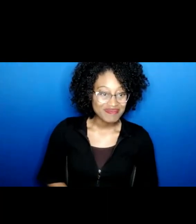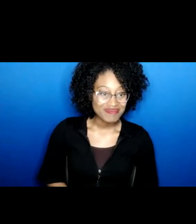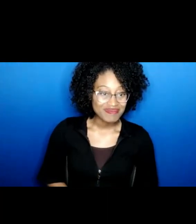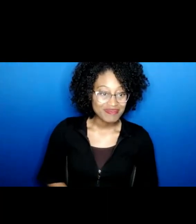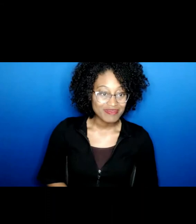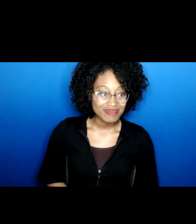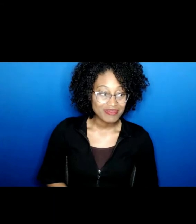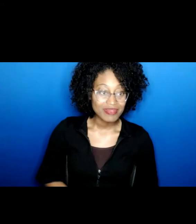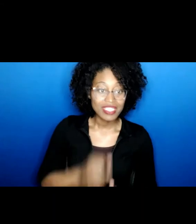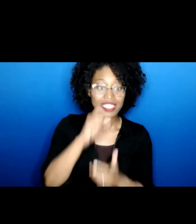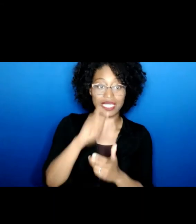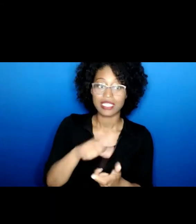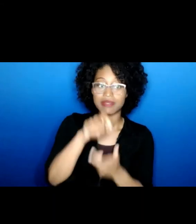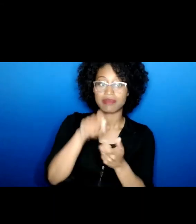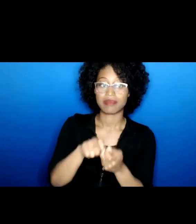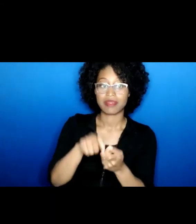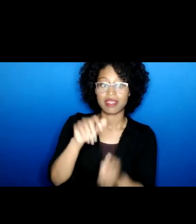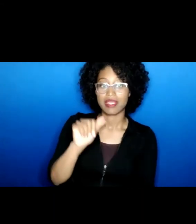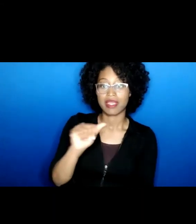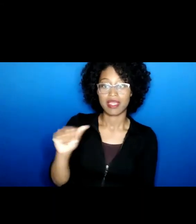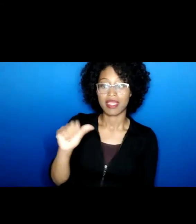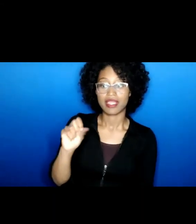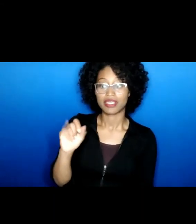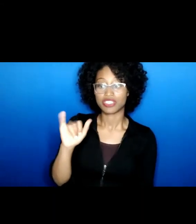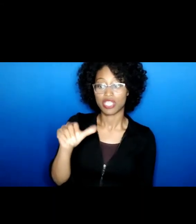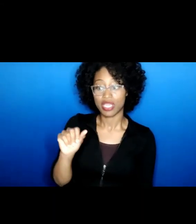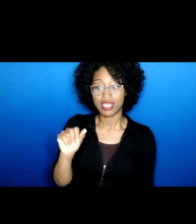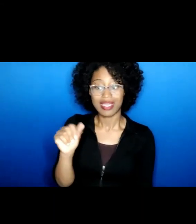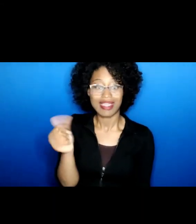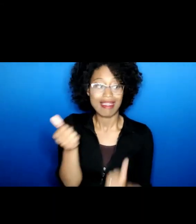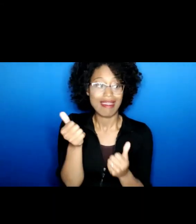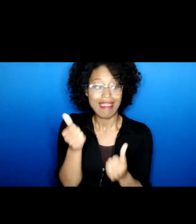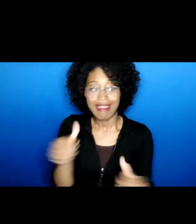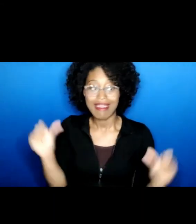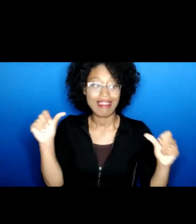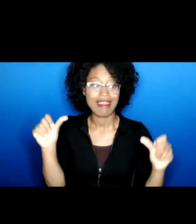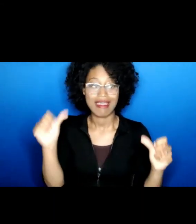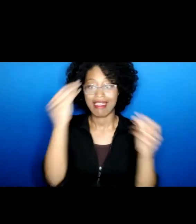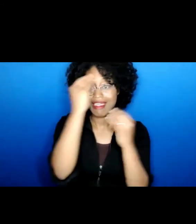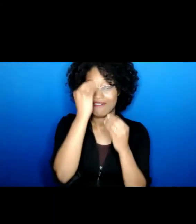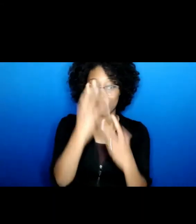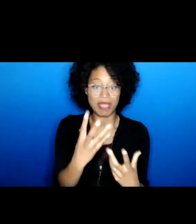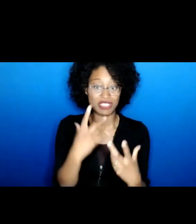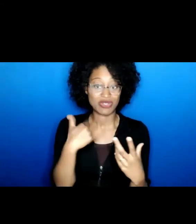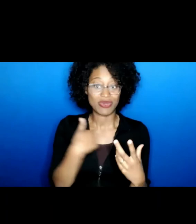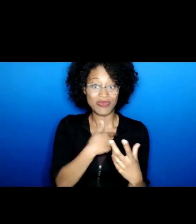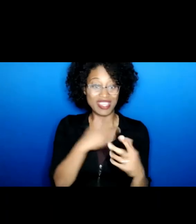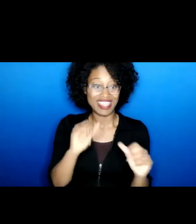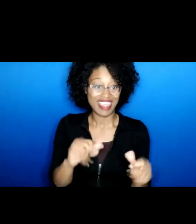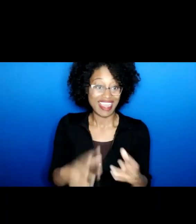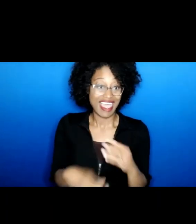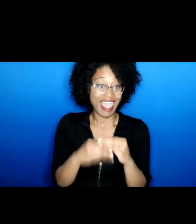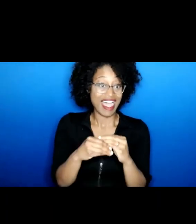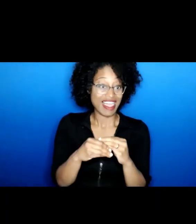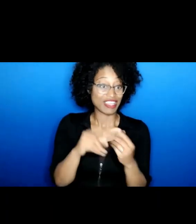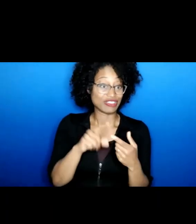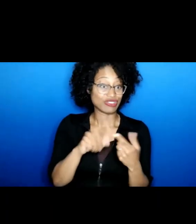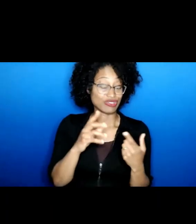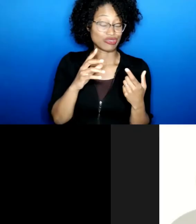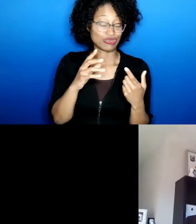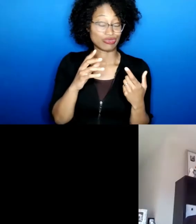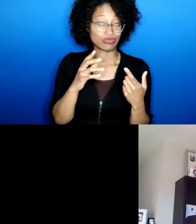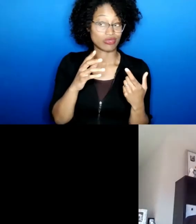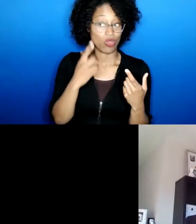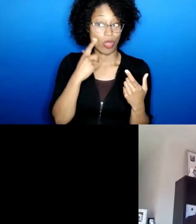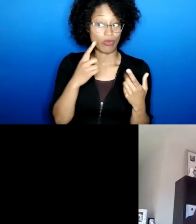Not specifically. Asia, is there any information we can add to what we have shown about the business meetings and